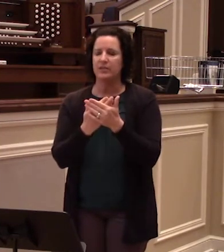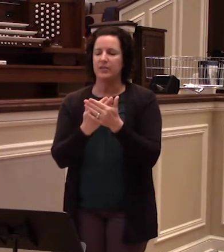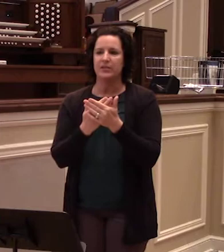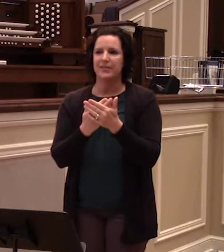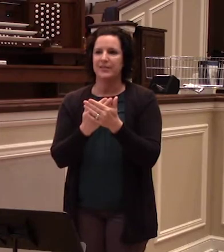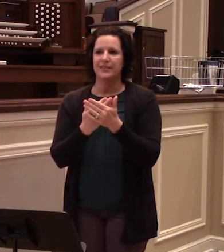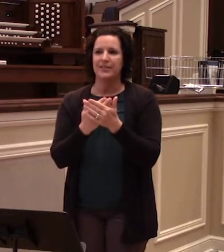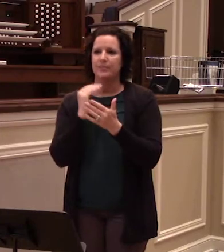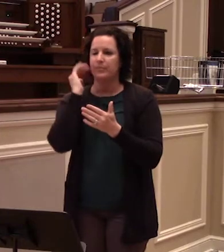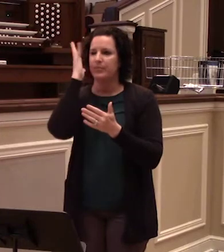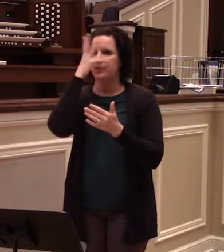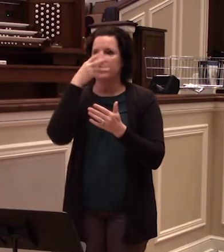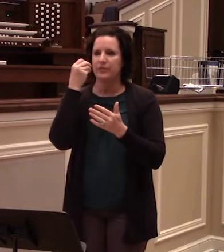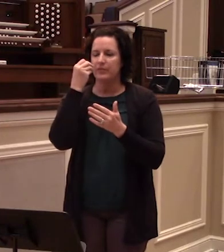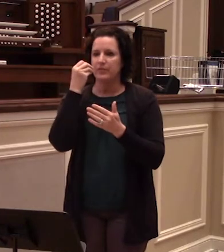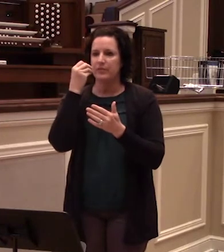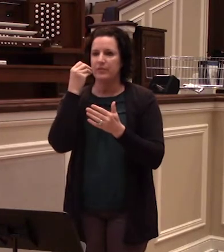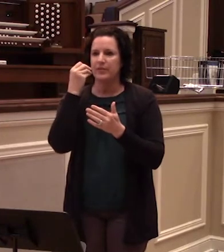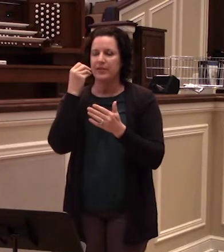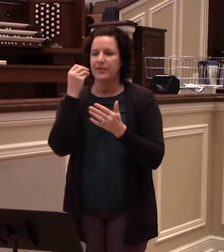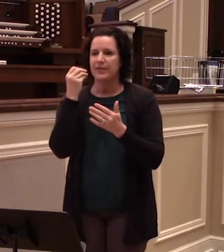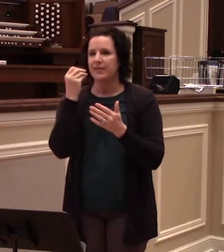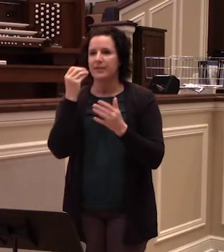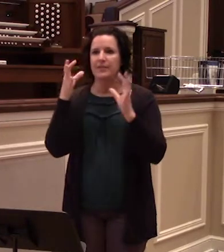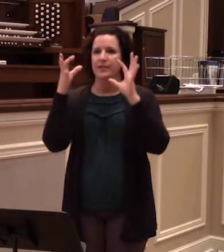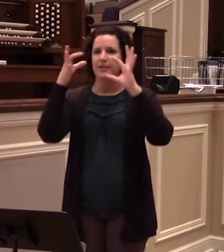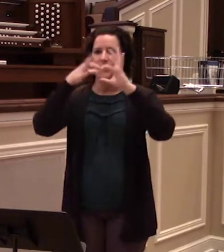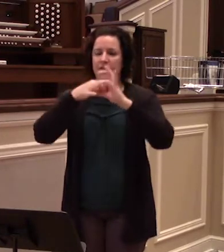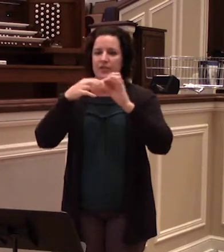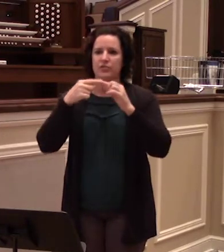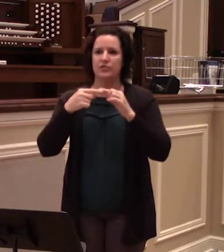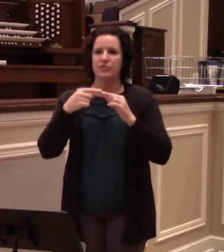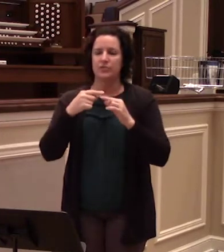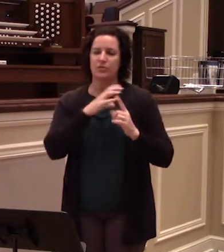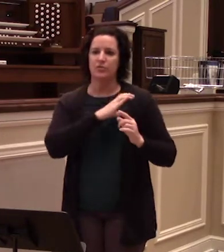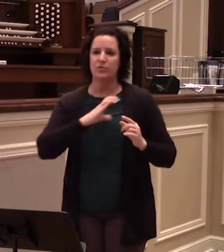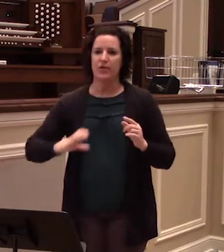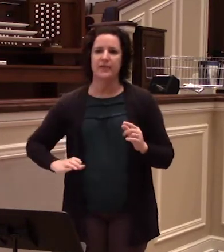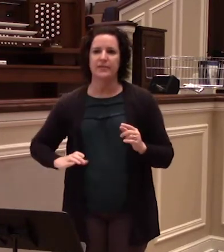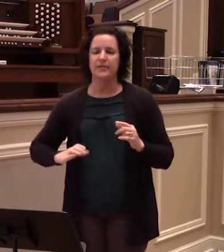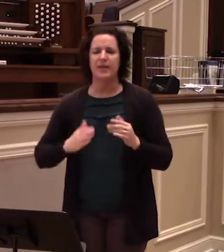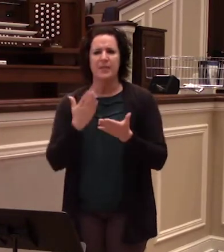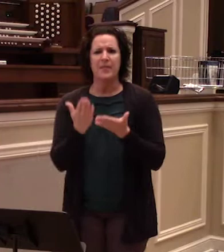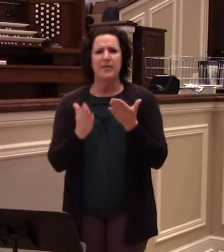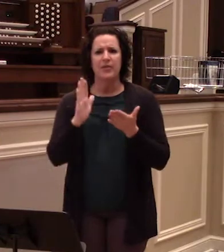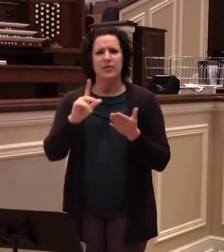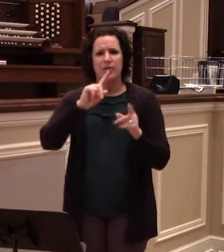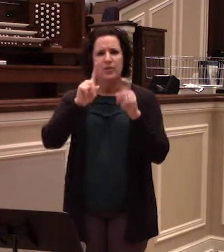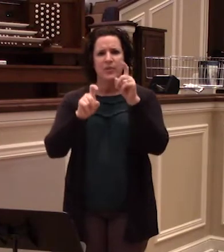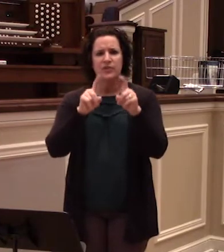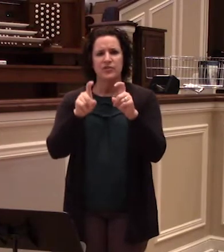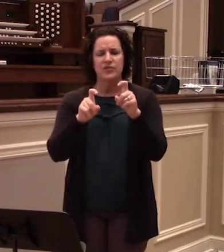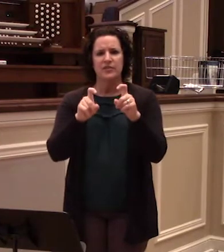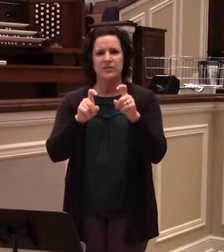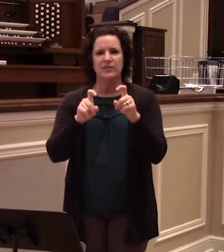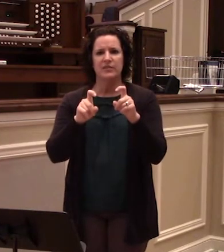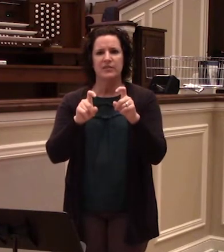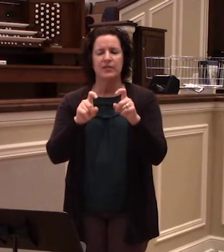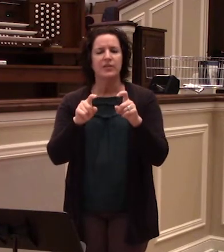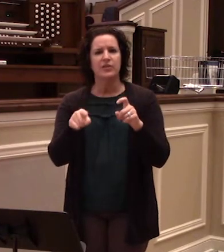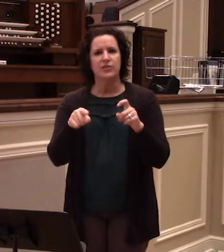beautifully around Christ. And so maybe your question this morning is, can anyone tell me what the Bible is all